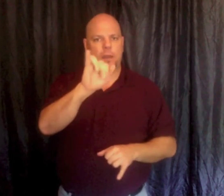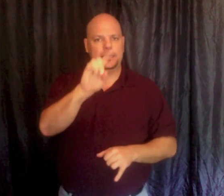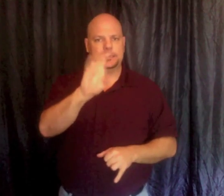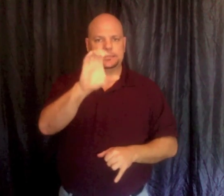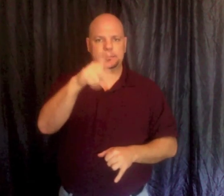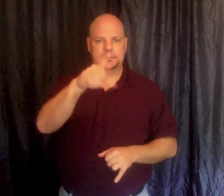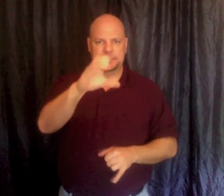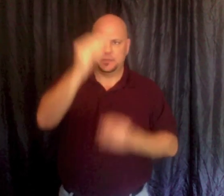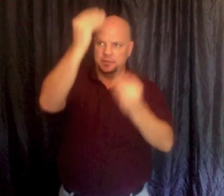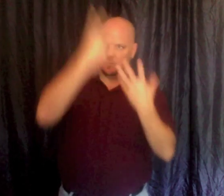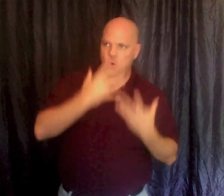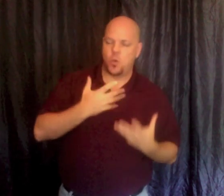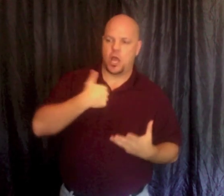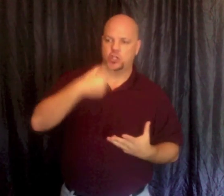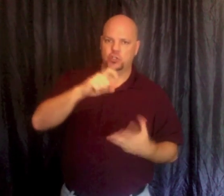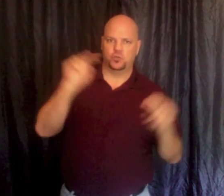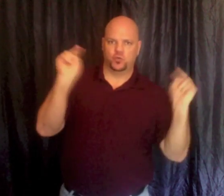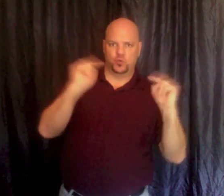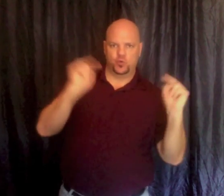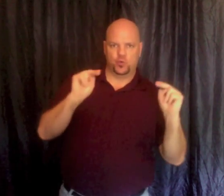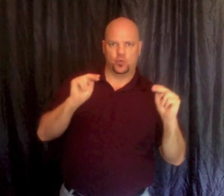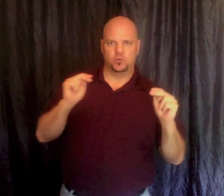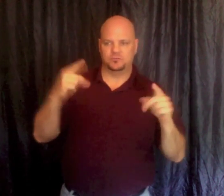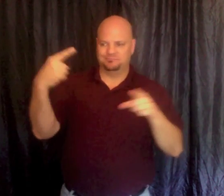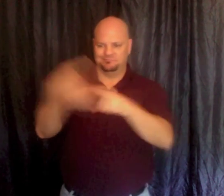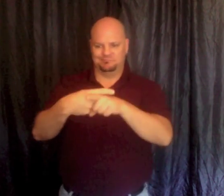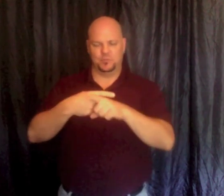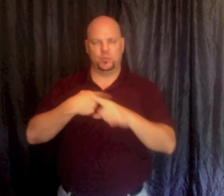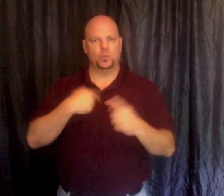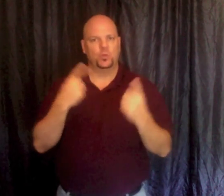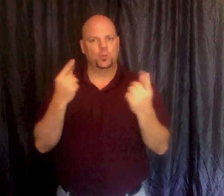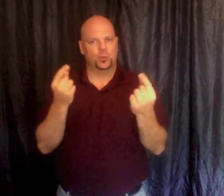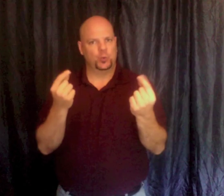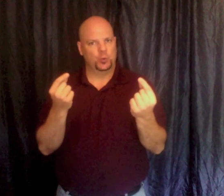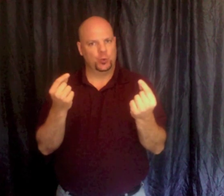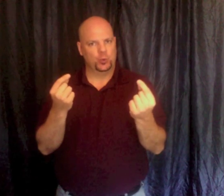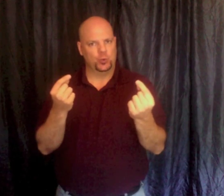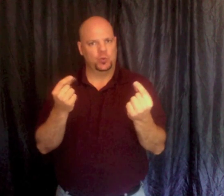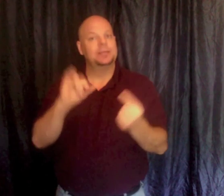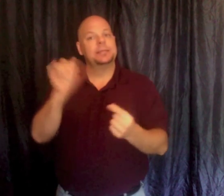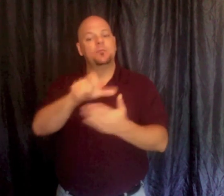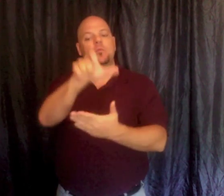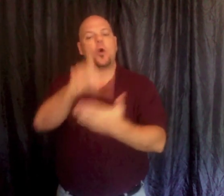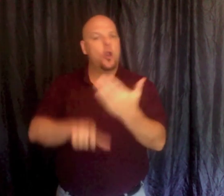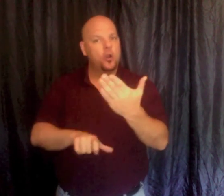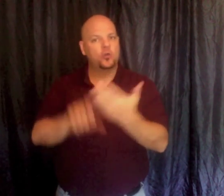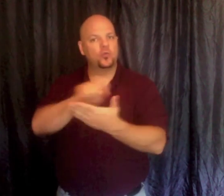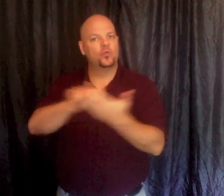neutral. And so, just like in the article from